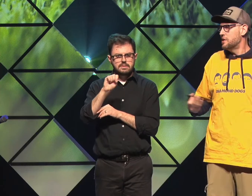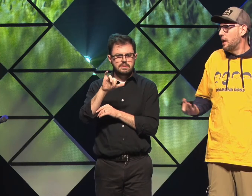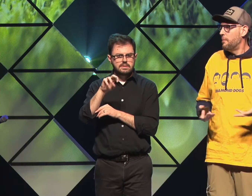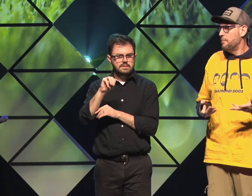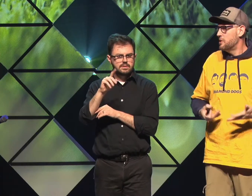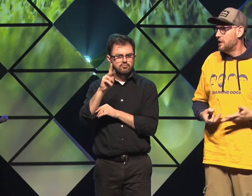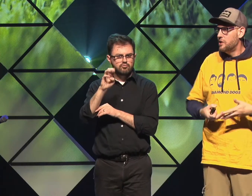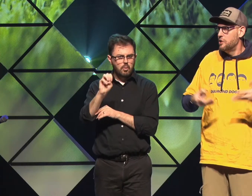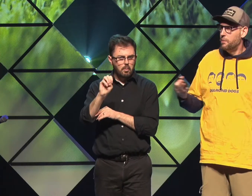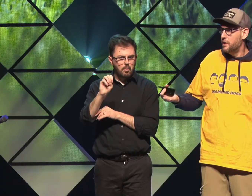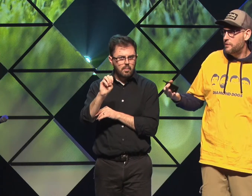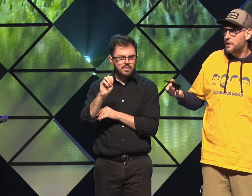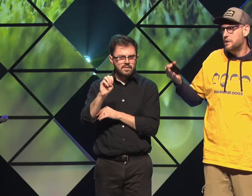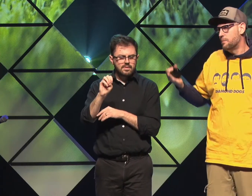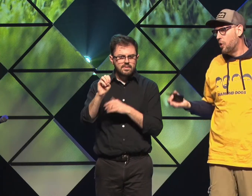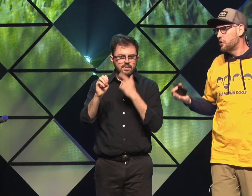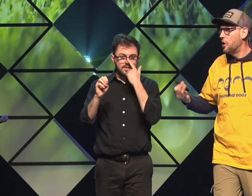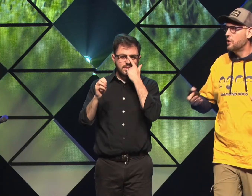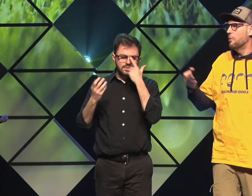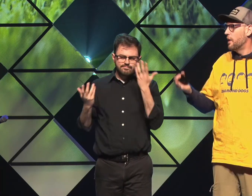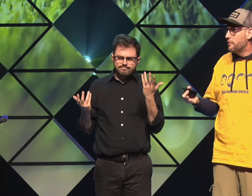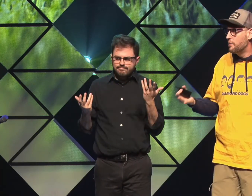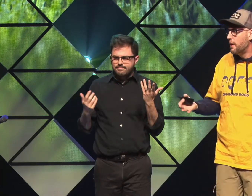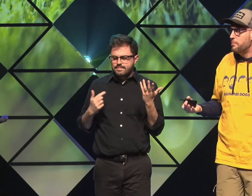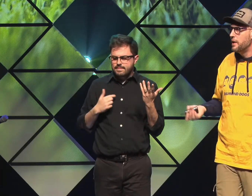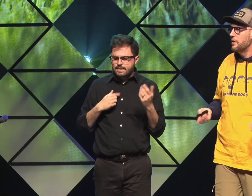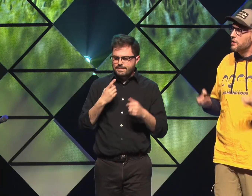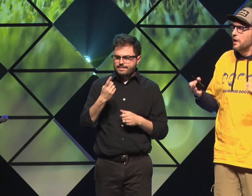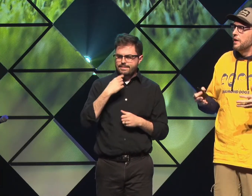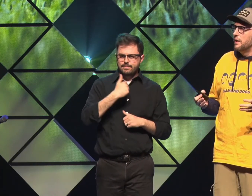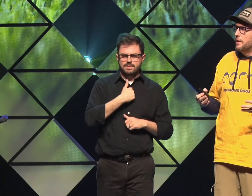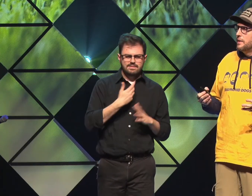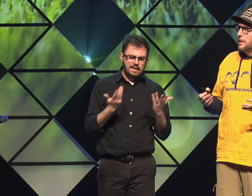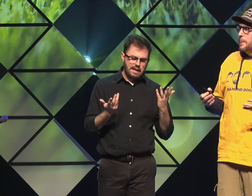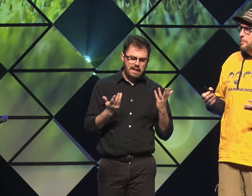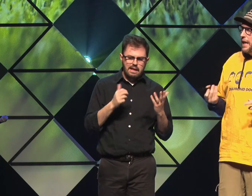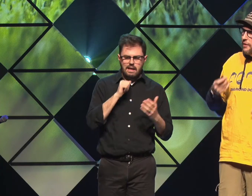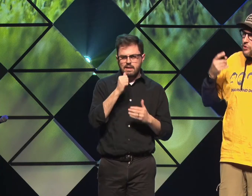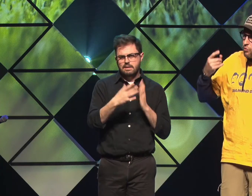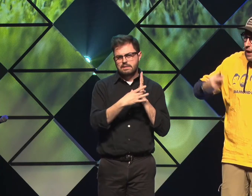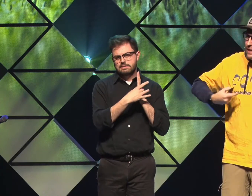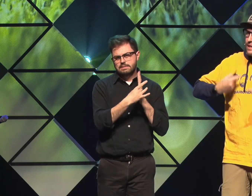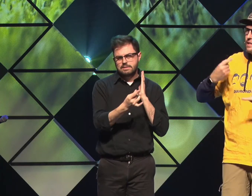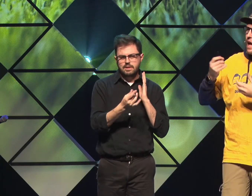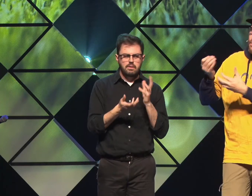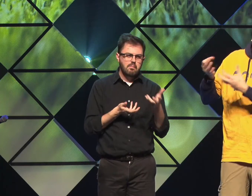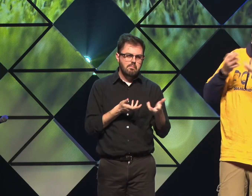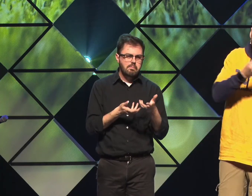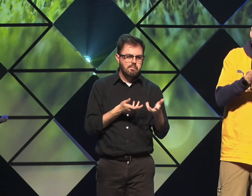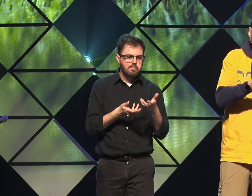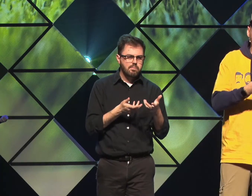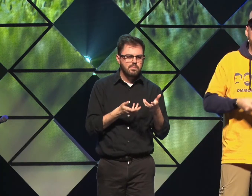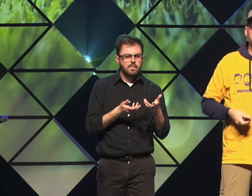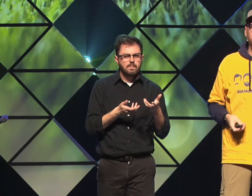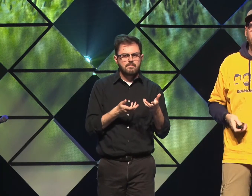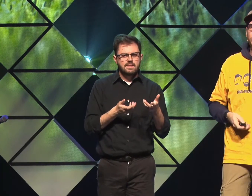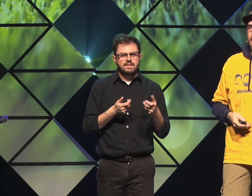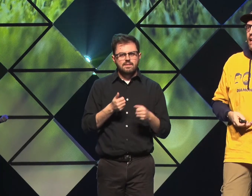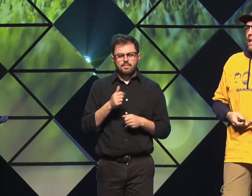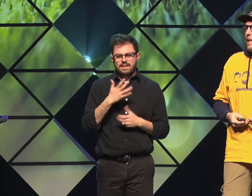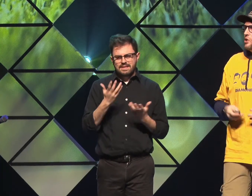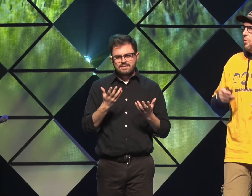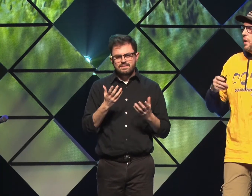well, I'm just not super gifted at small talk or whatever it might be. But I have to rightly not move to those spaces,